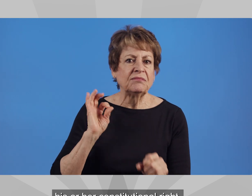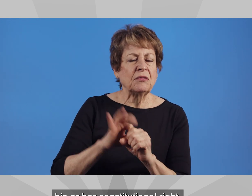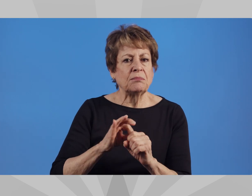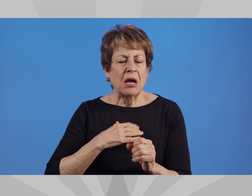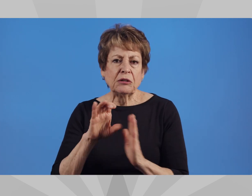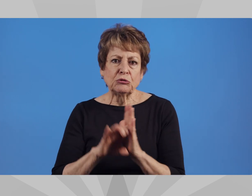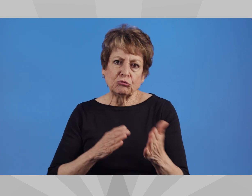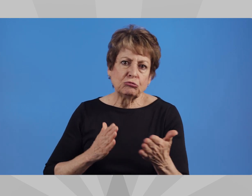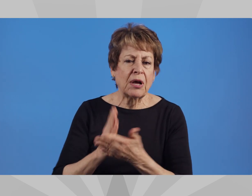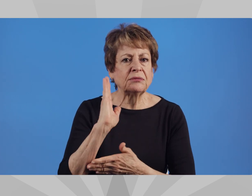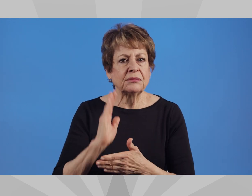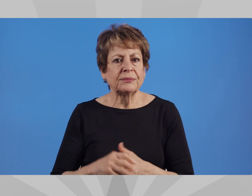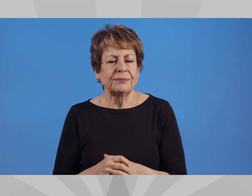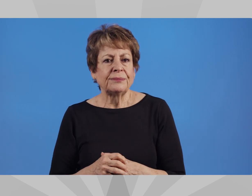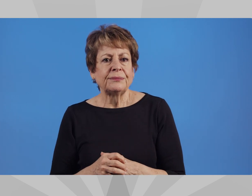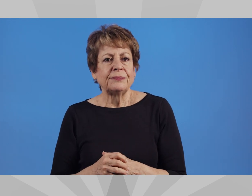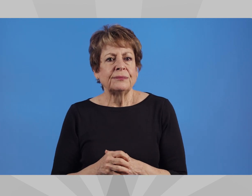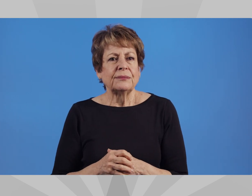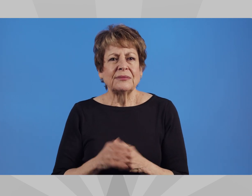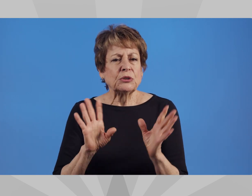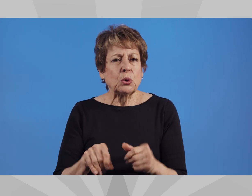constitutional right.